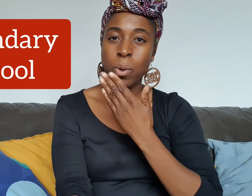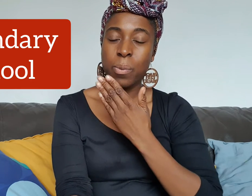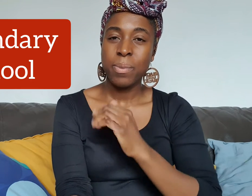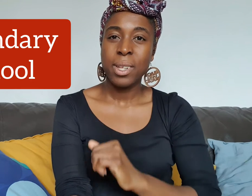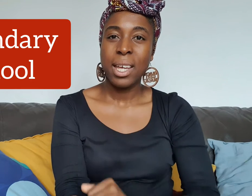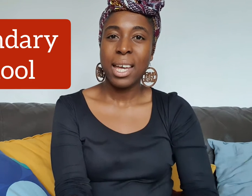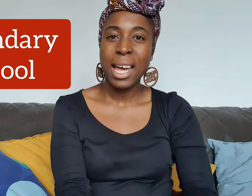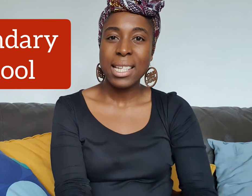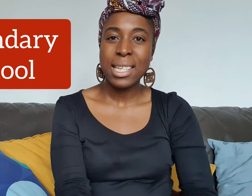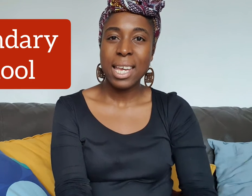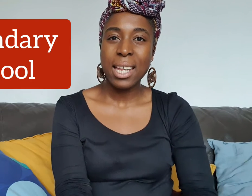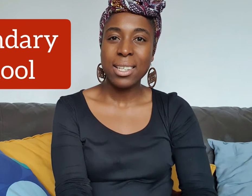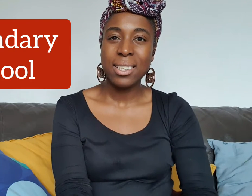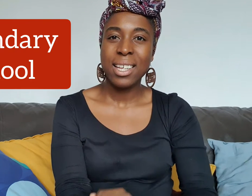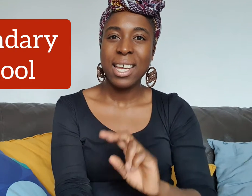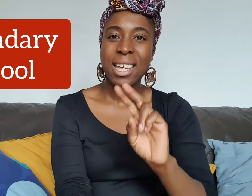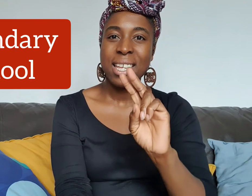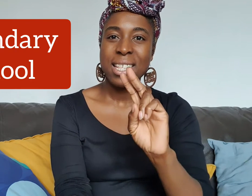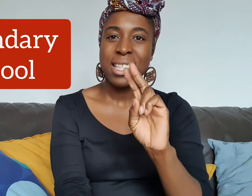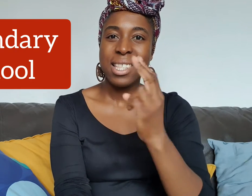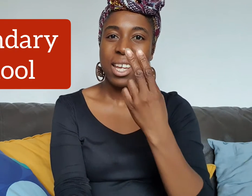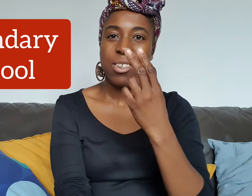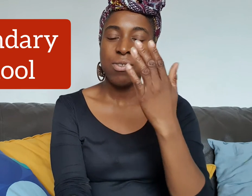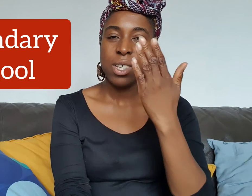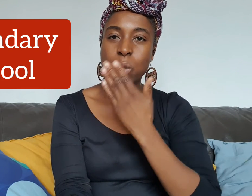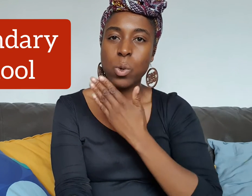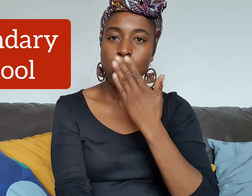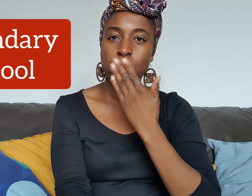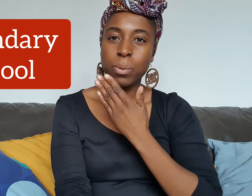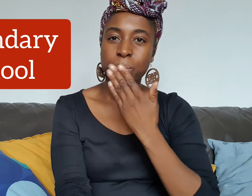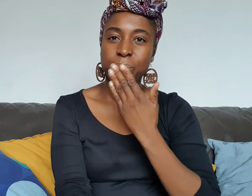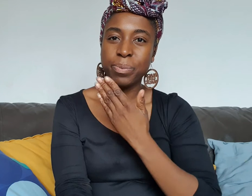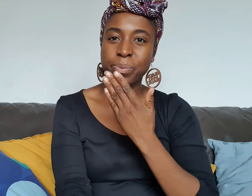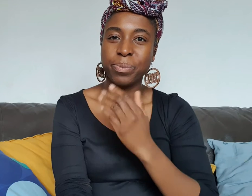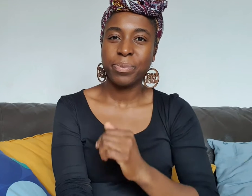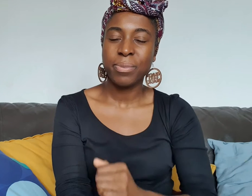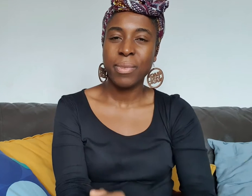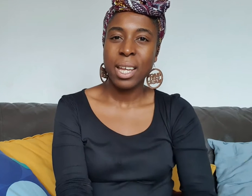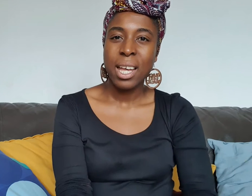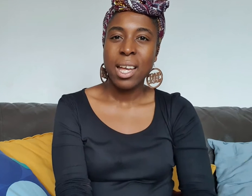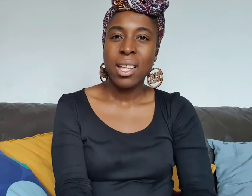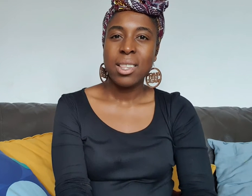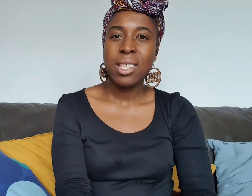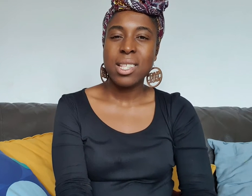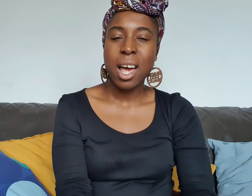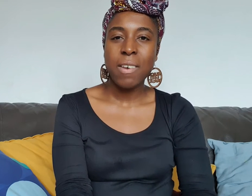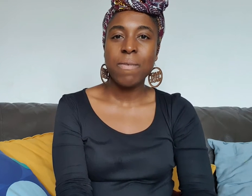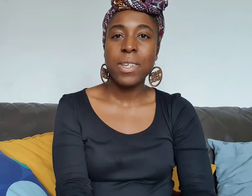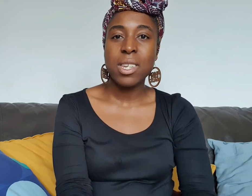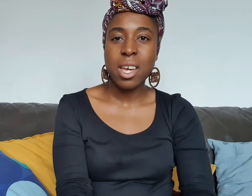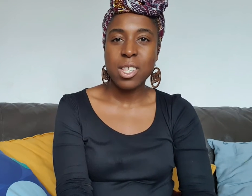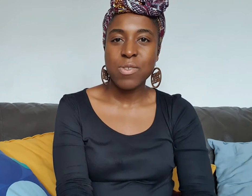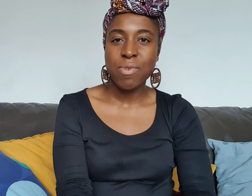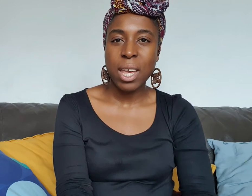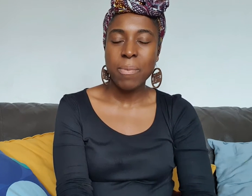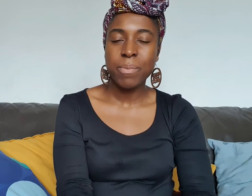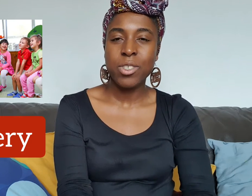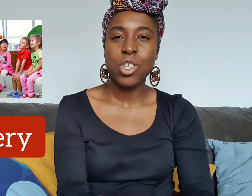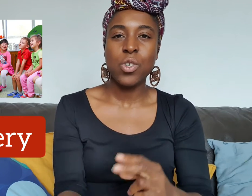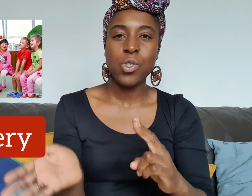And again secondary school. The sign for nursery to use